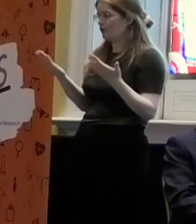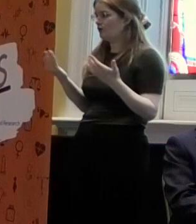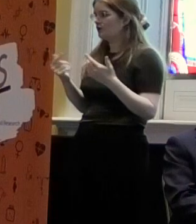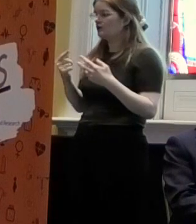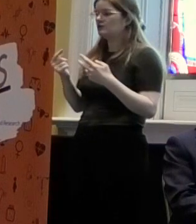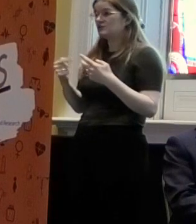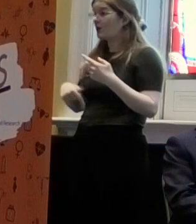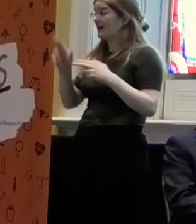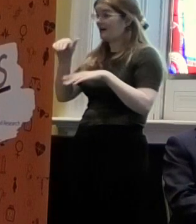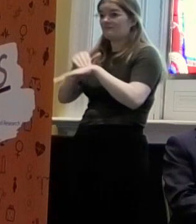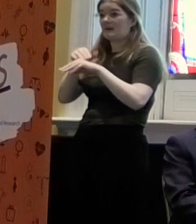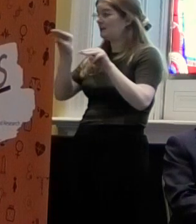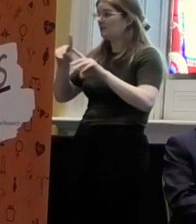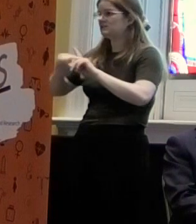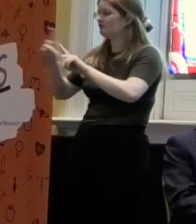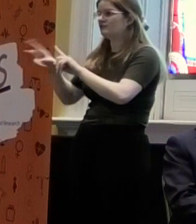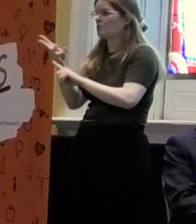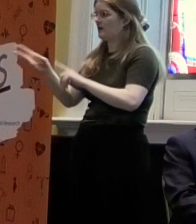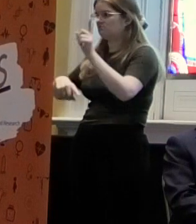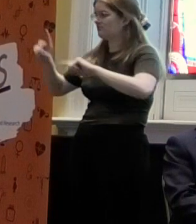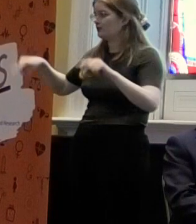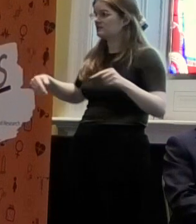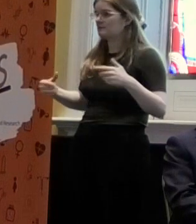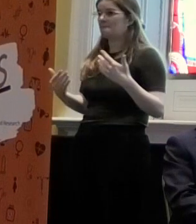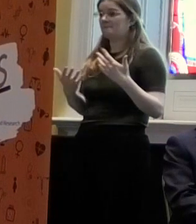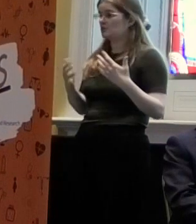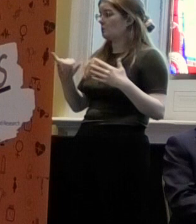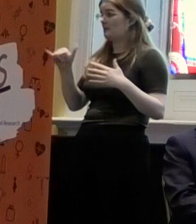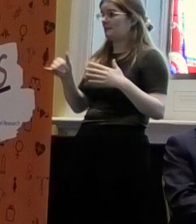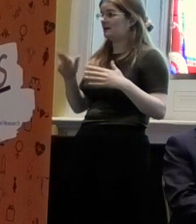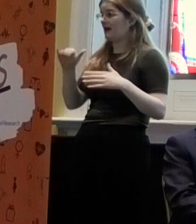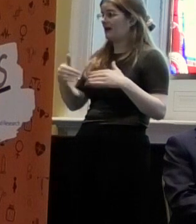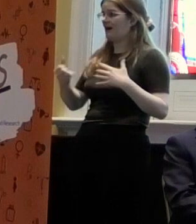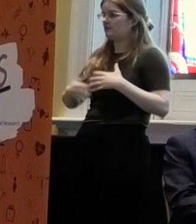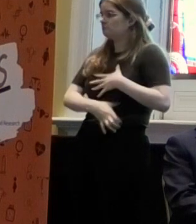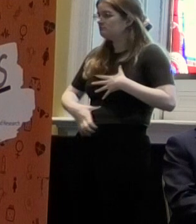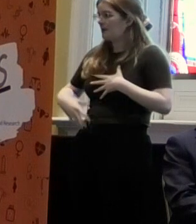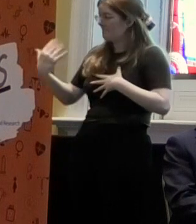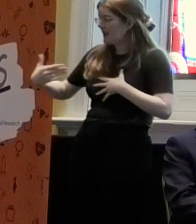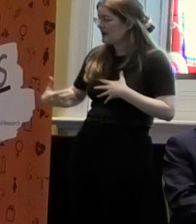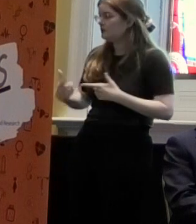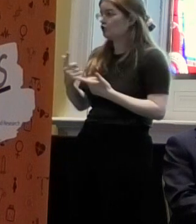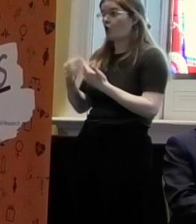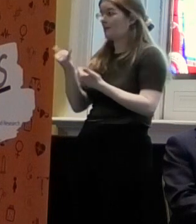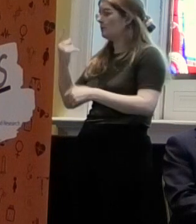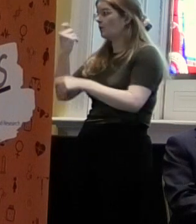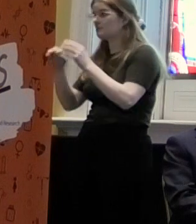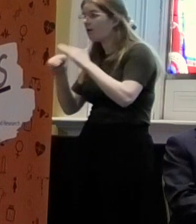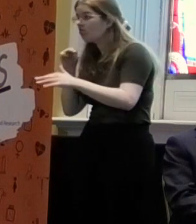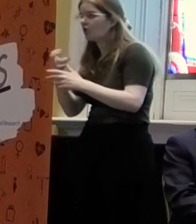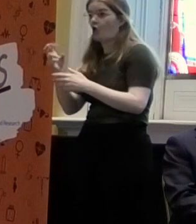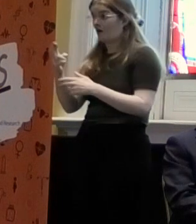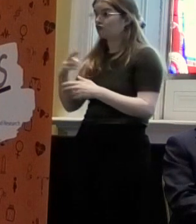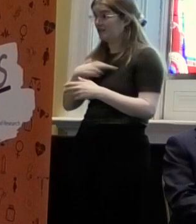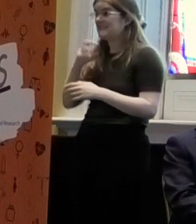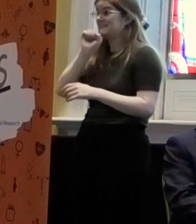it can affect people in various ways. So the effects can be from abdominal pain, kind of every month, to, you know,